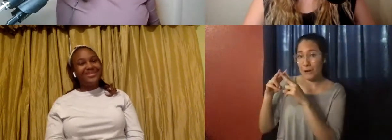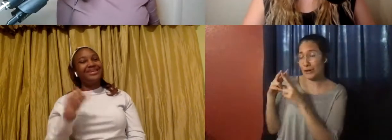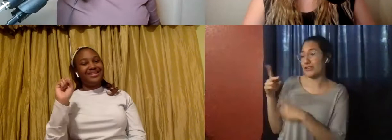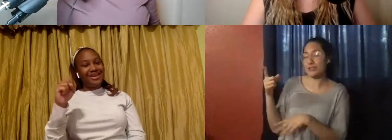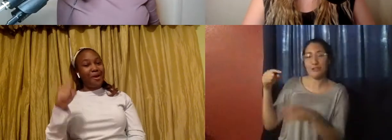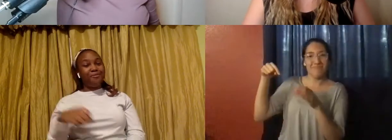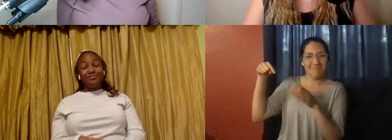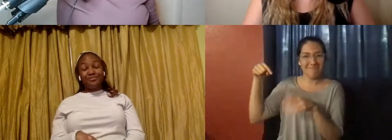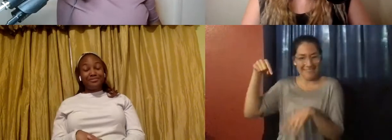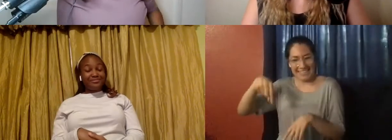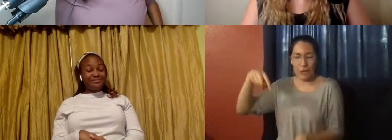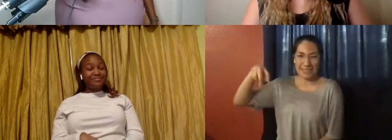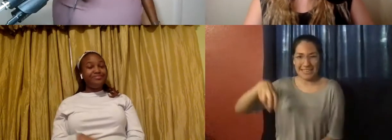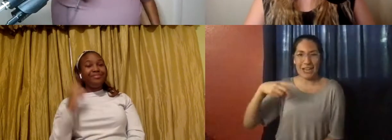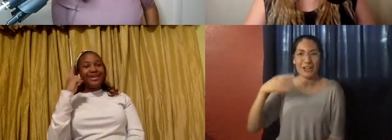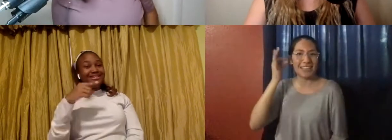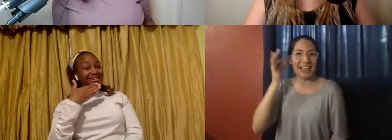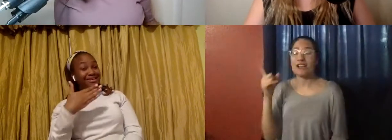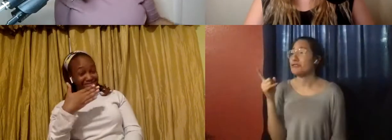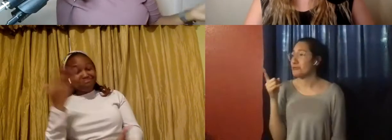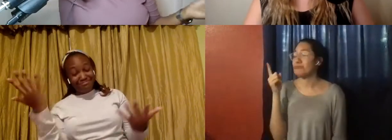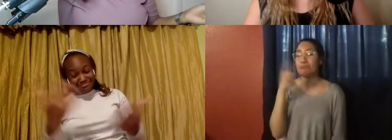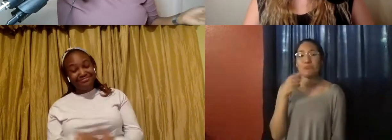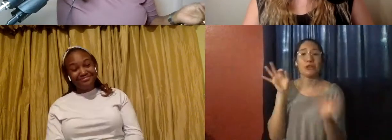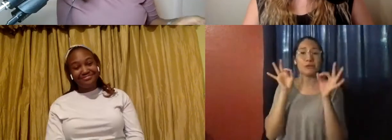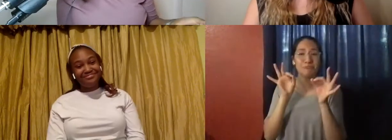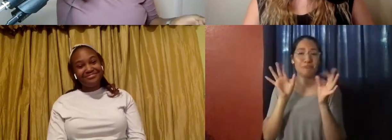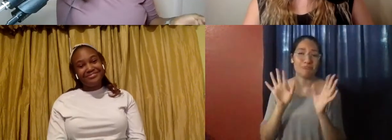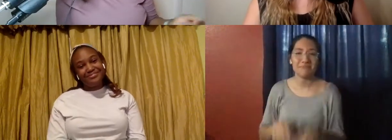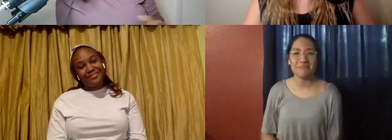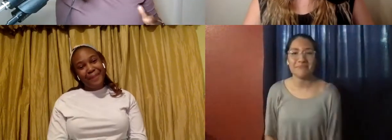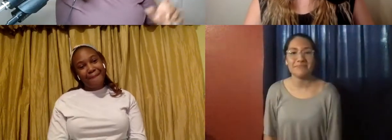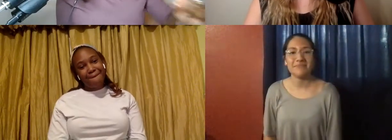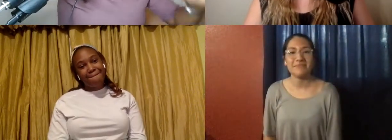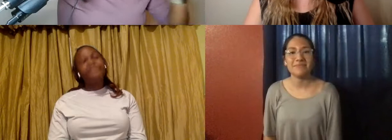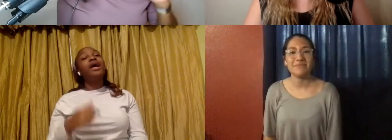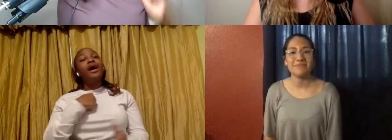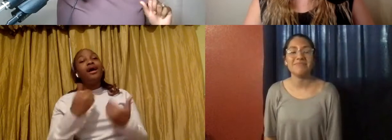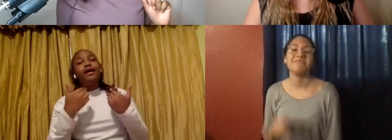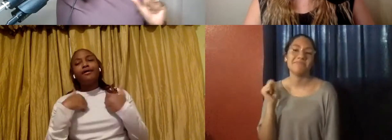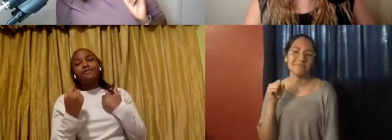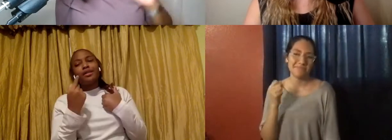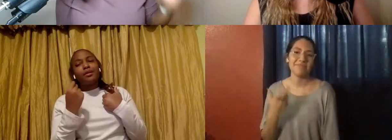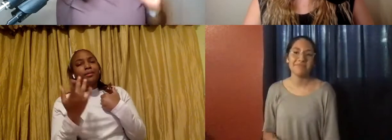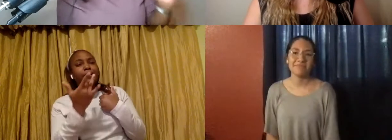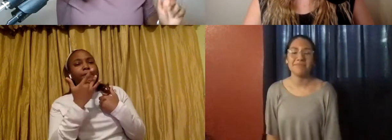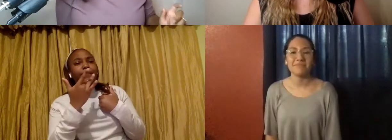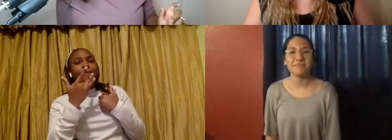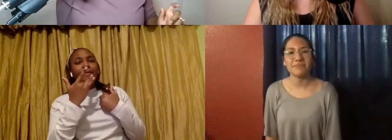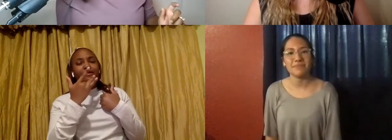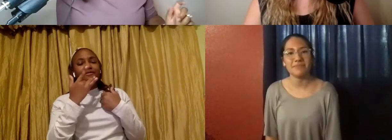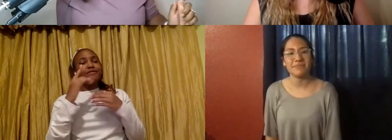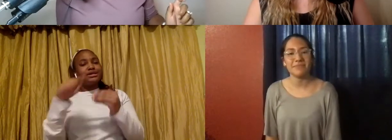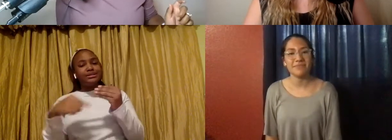Looking tip-top. Exactly. Yeah, exactly. So, yeah. So, I think I have a little bit of preference as far as just, like, keeping it pretty